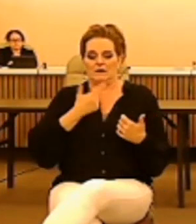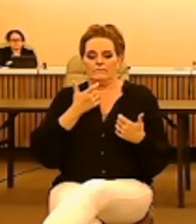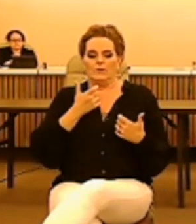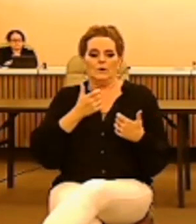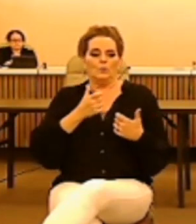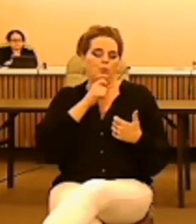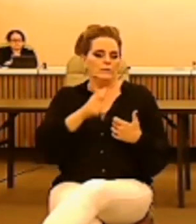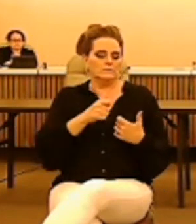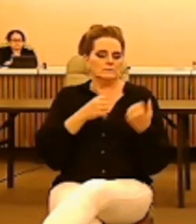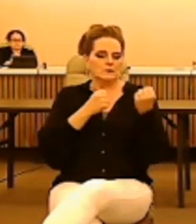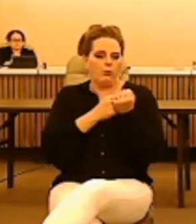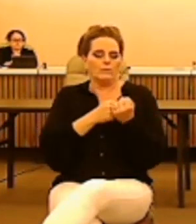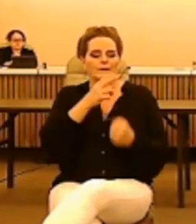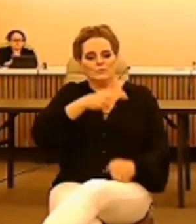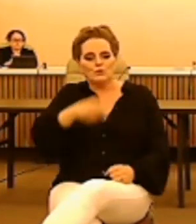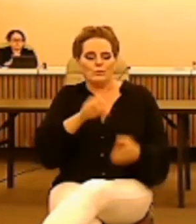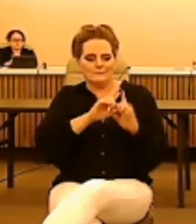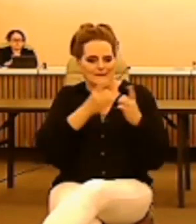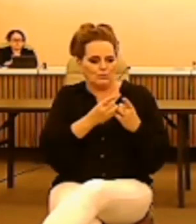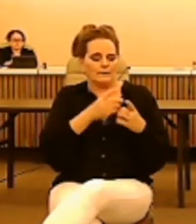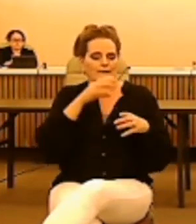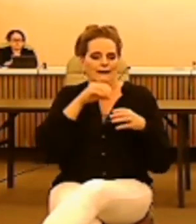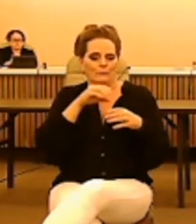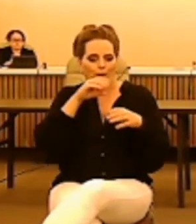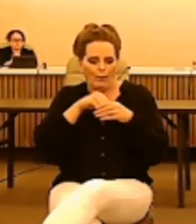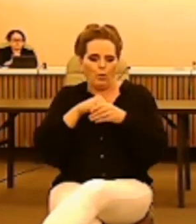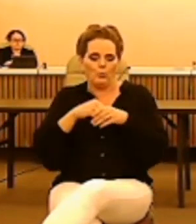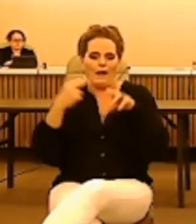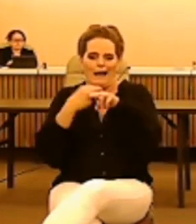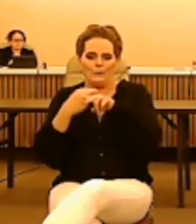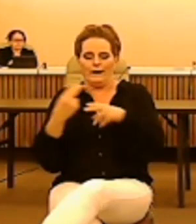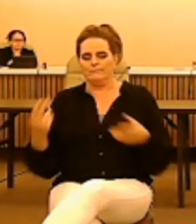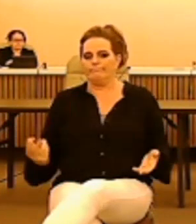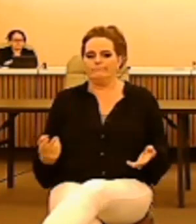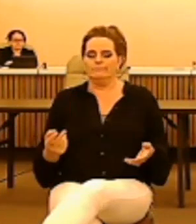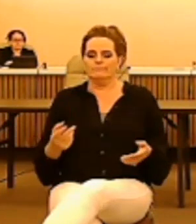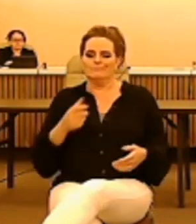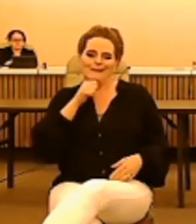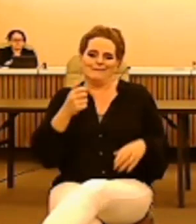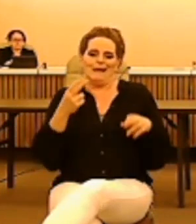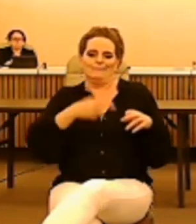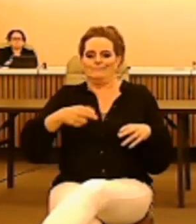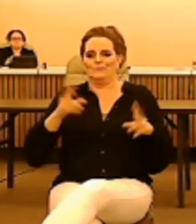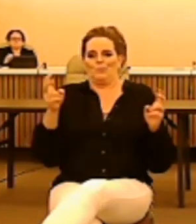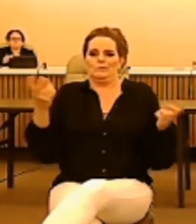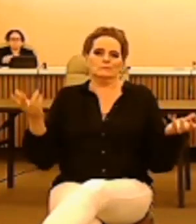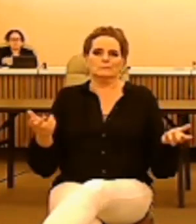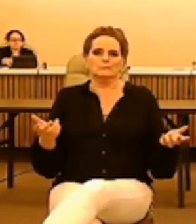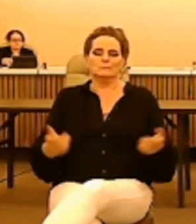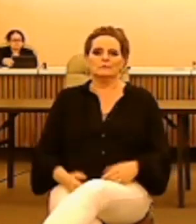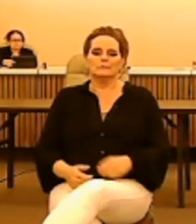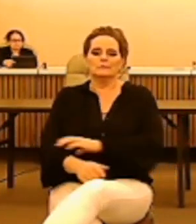an historic district, including an interstate highway, because that's not very historic.